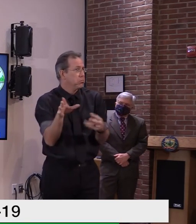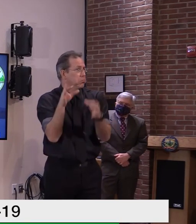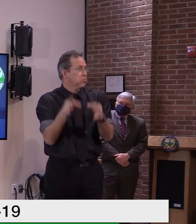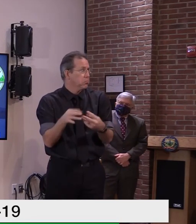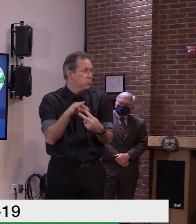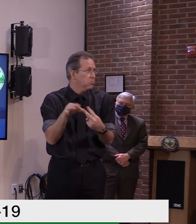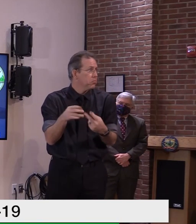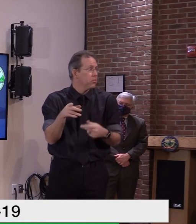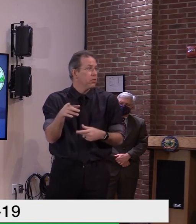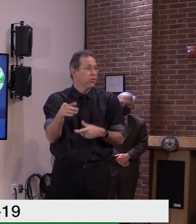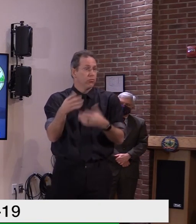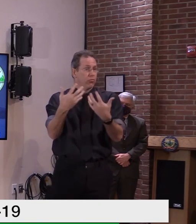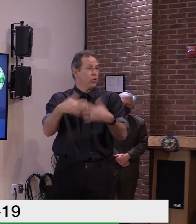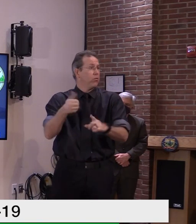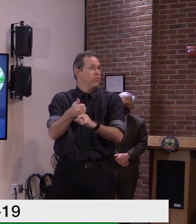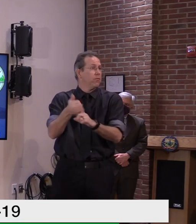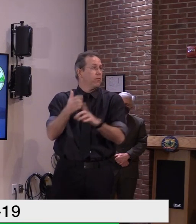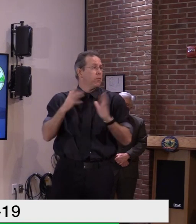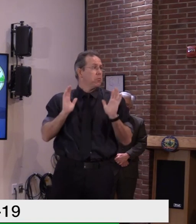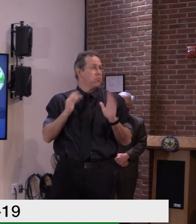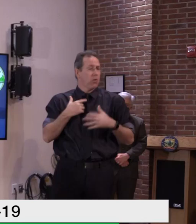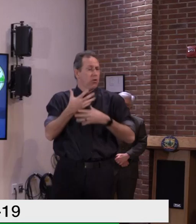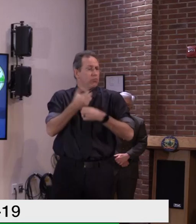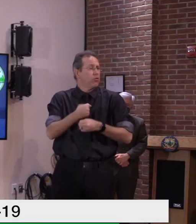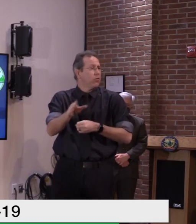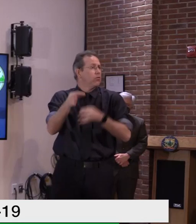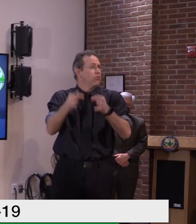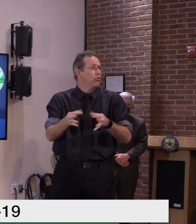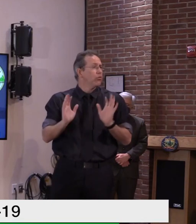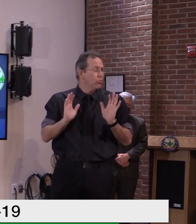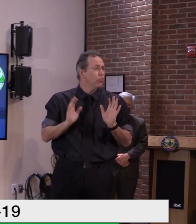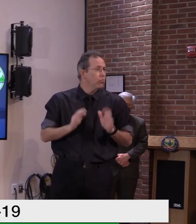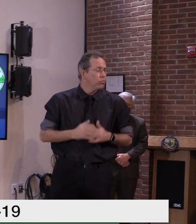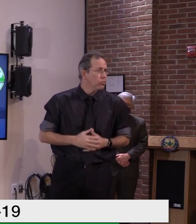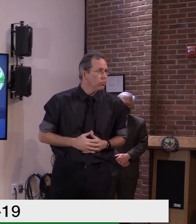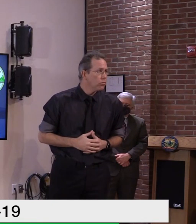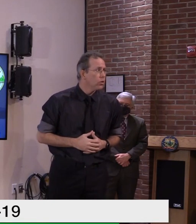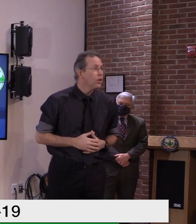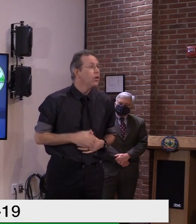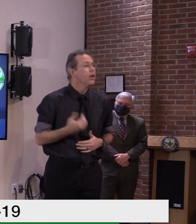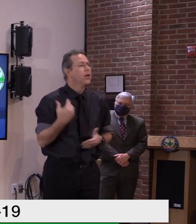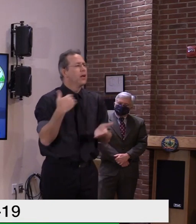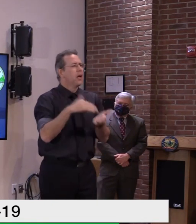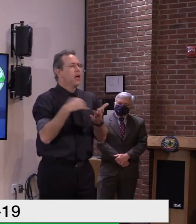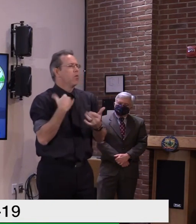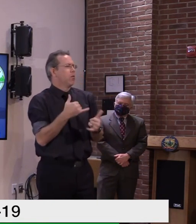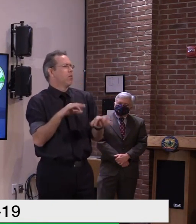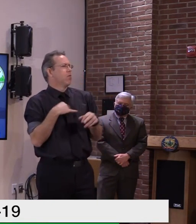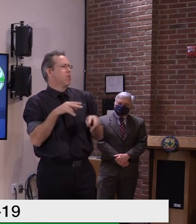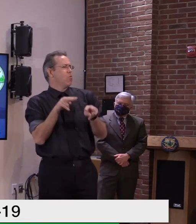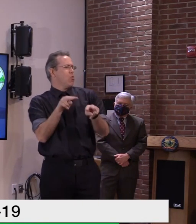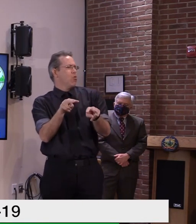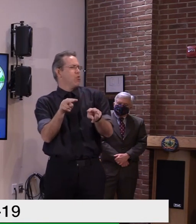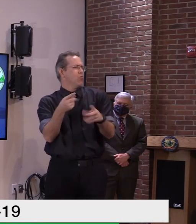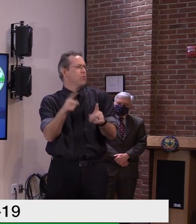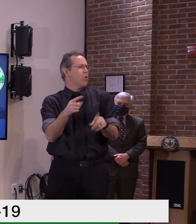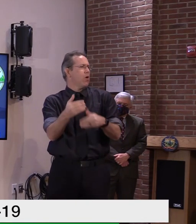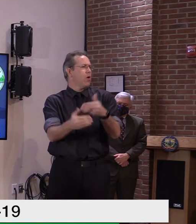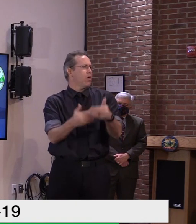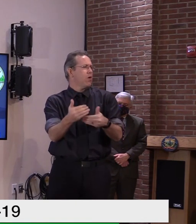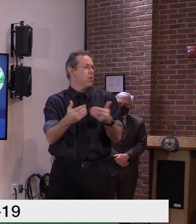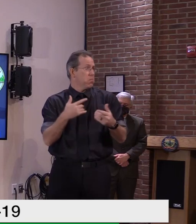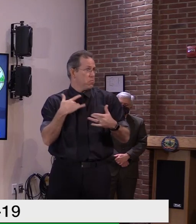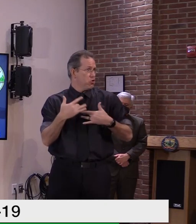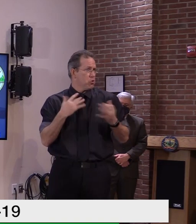he, you know, we'll again watch this situation. But I think so far the Washington